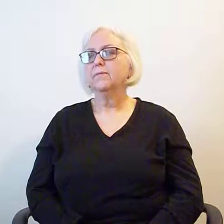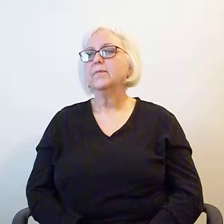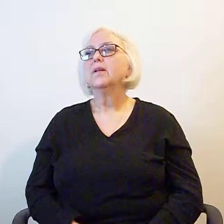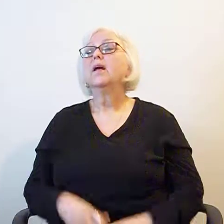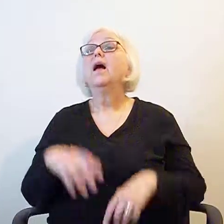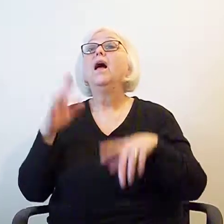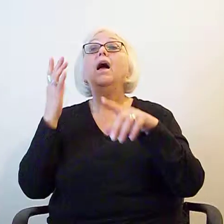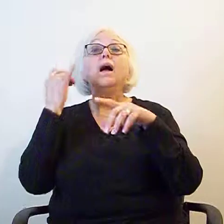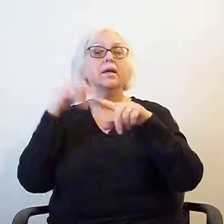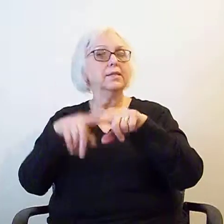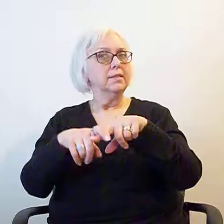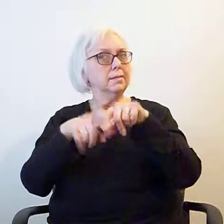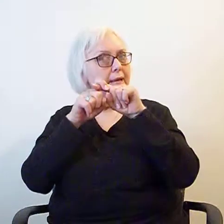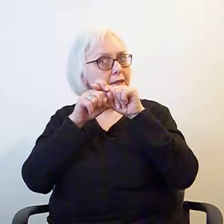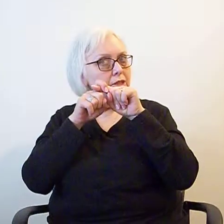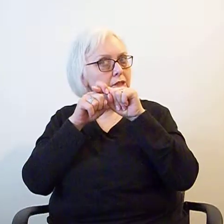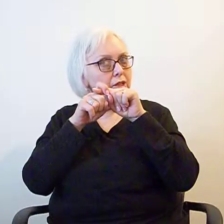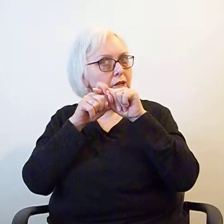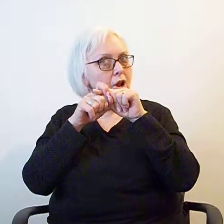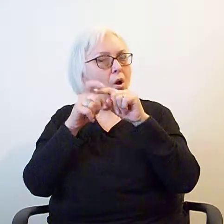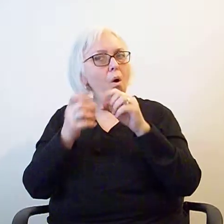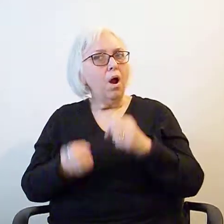Suspension, exclusion, or expulsion.